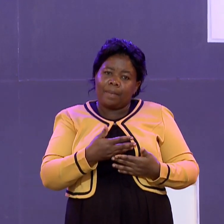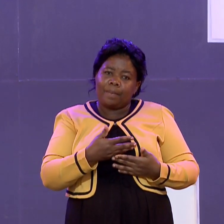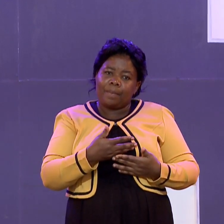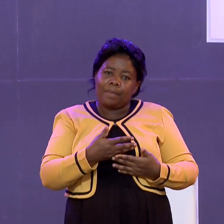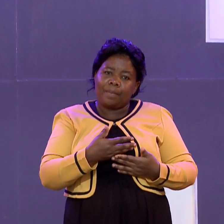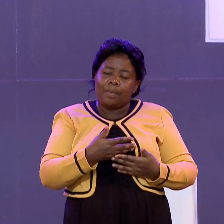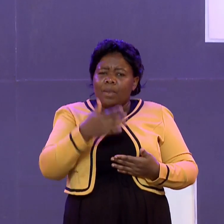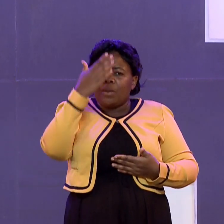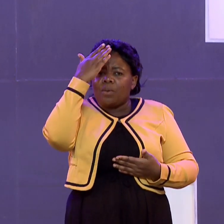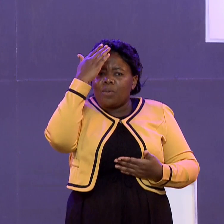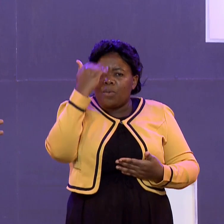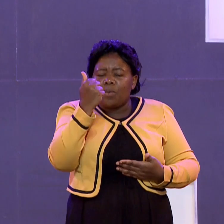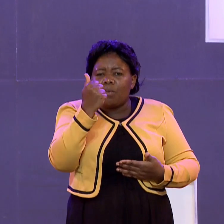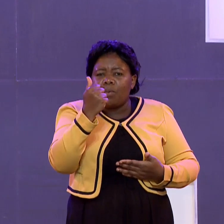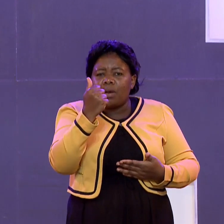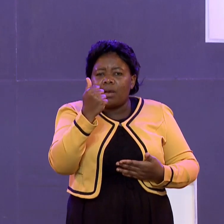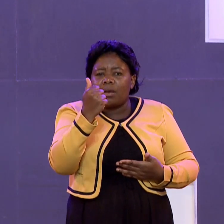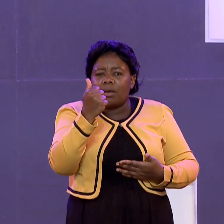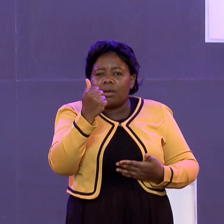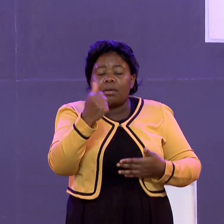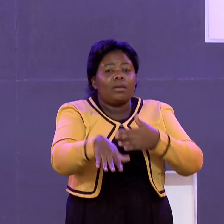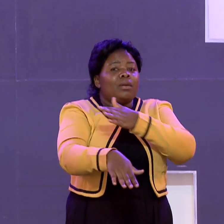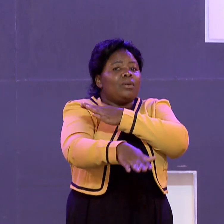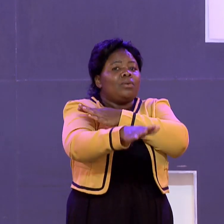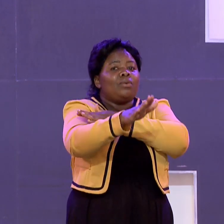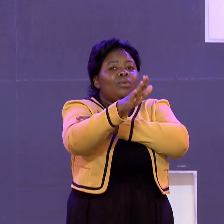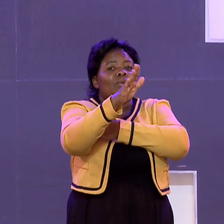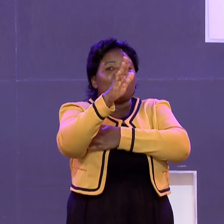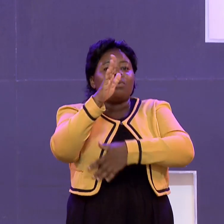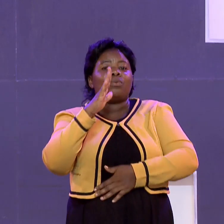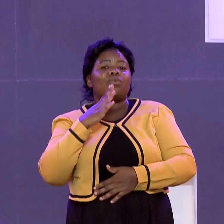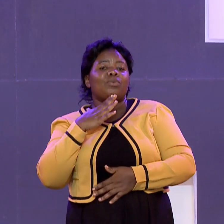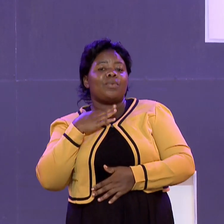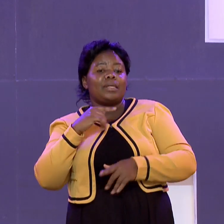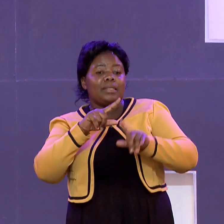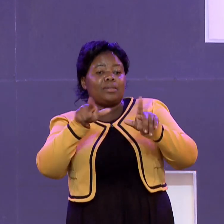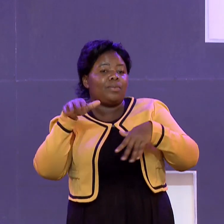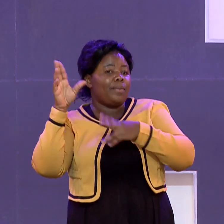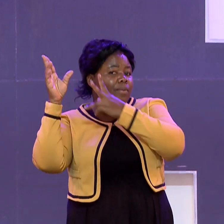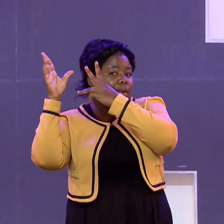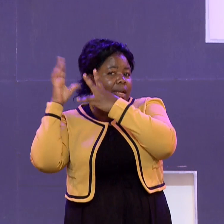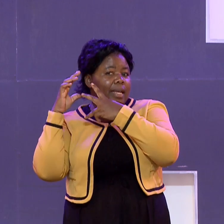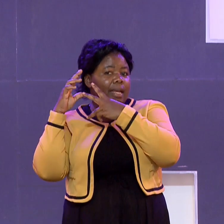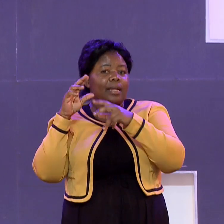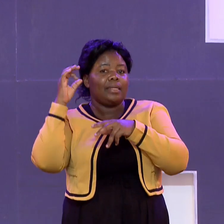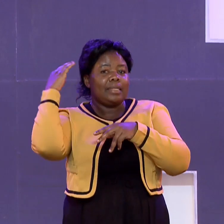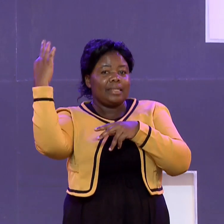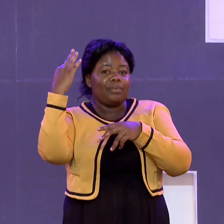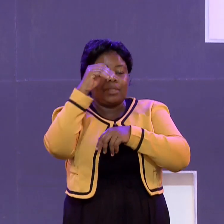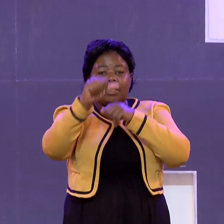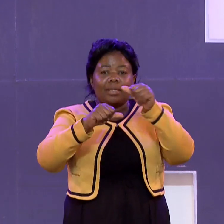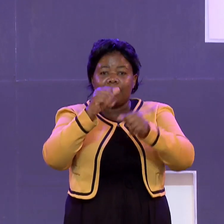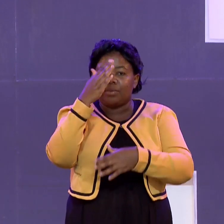Why does God want us to hear this message of humility? Rachi katonda yagala fetuulira obubaka